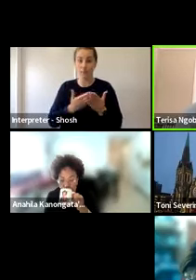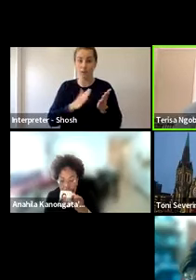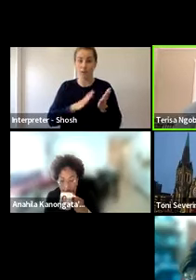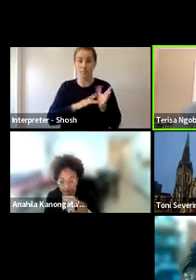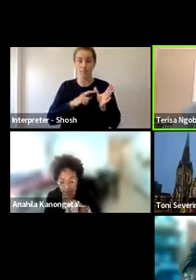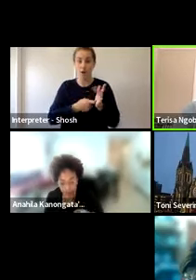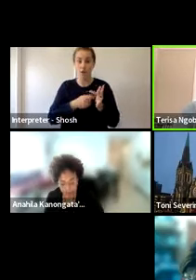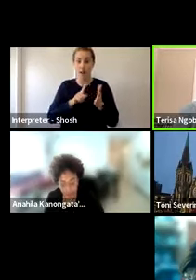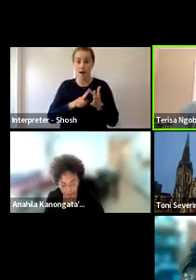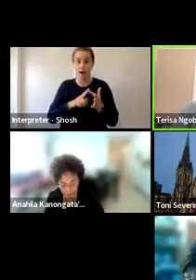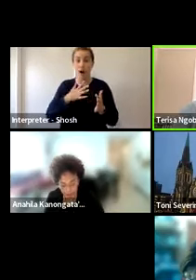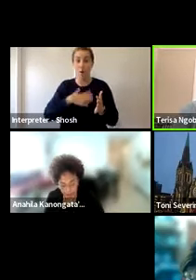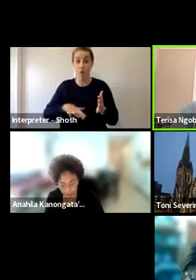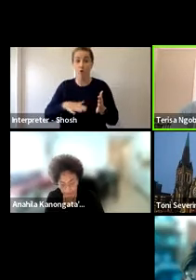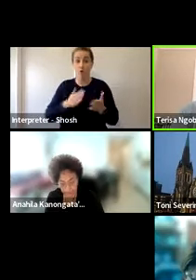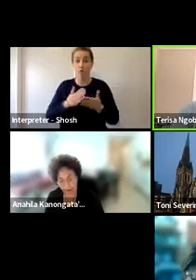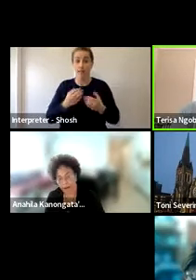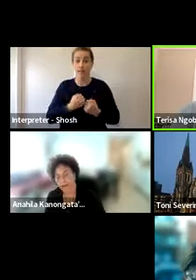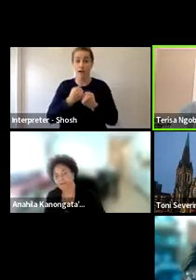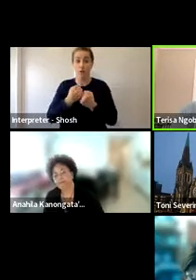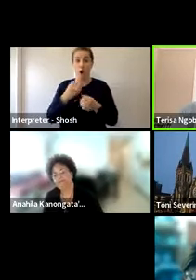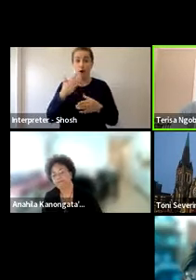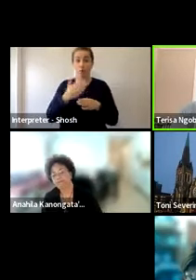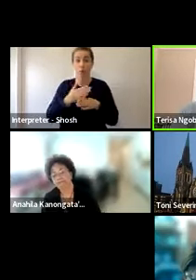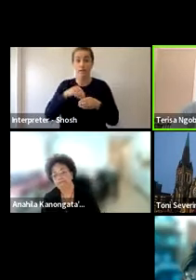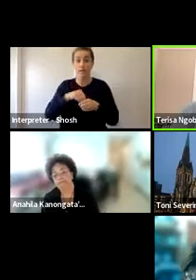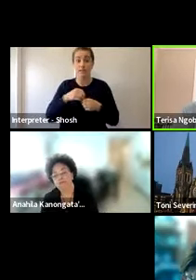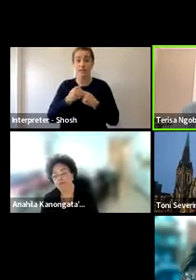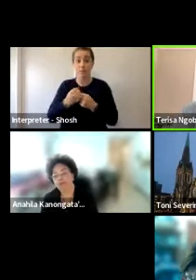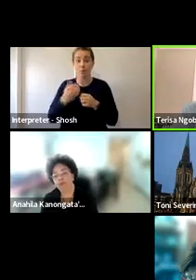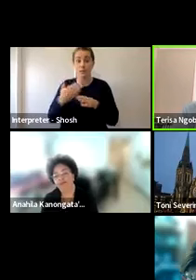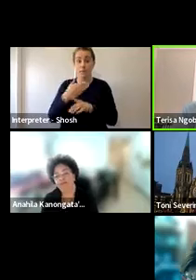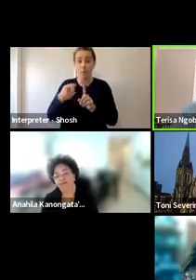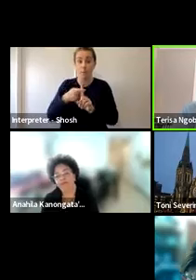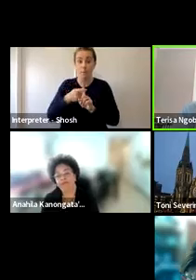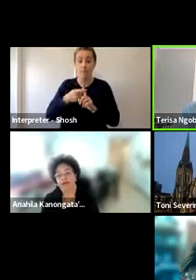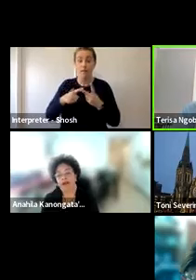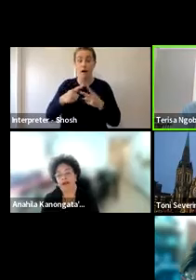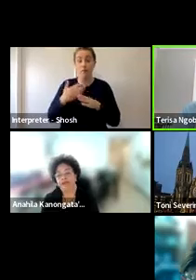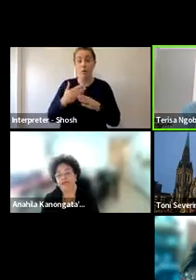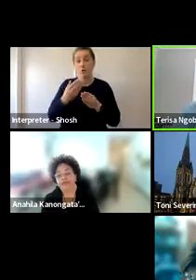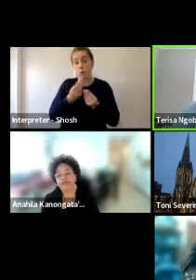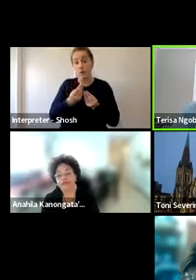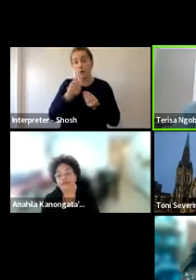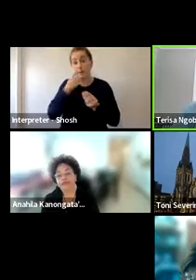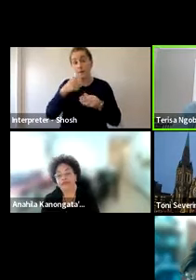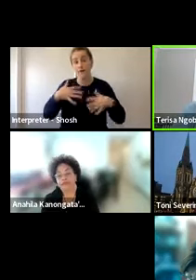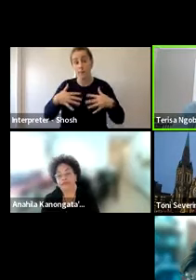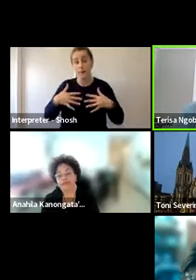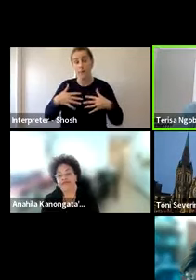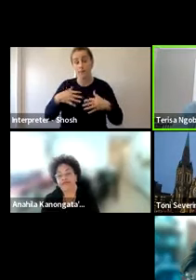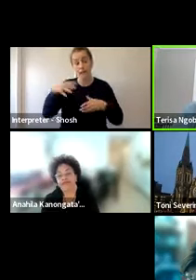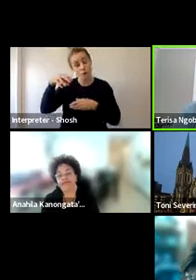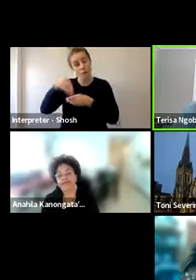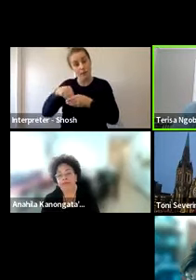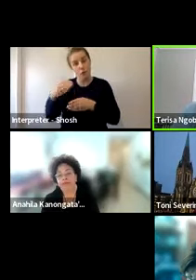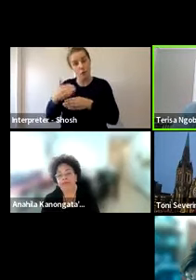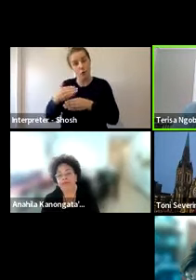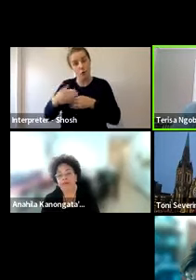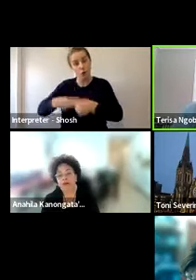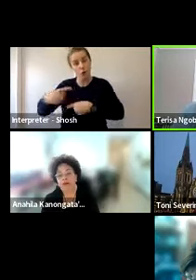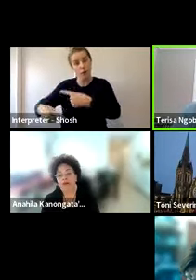just wanted to tautoko. I've worked in supported employment for many years, worked with people with epilepsy, got them into work, and they've been amazing. And